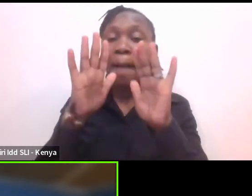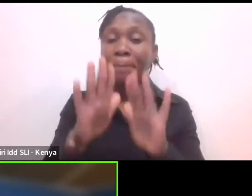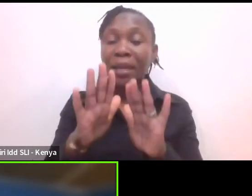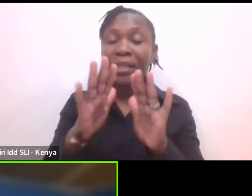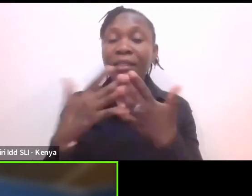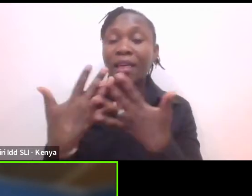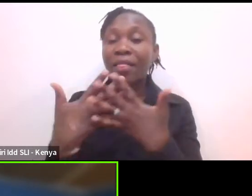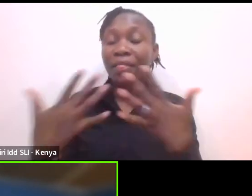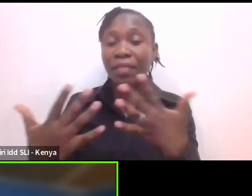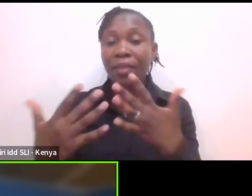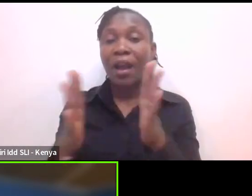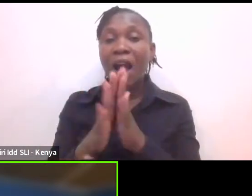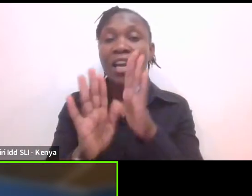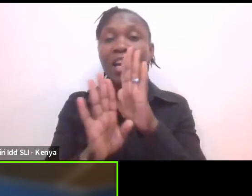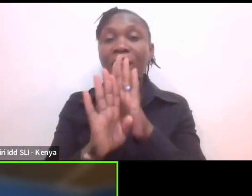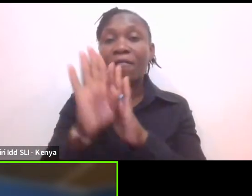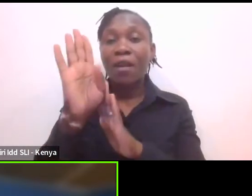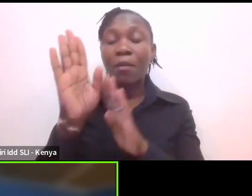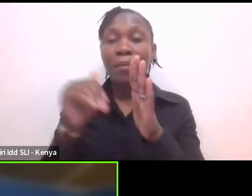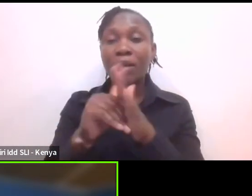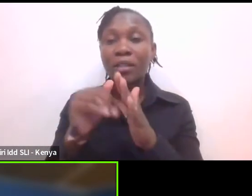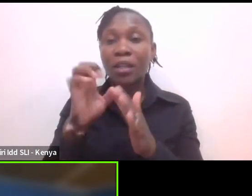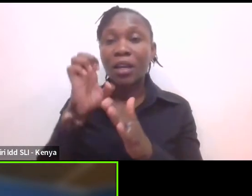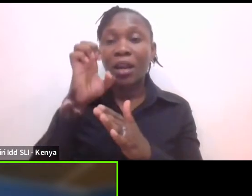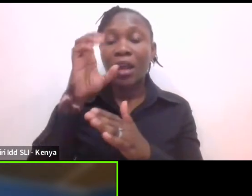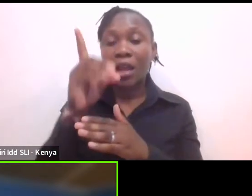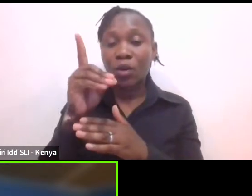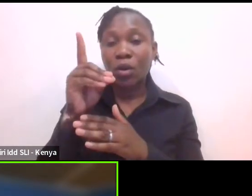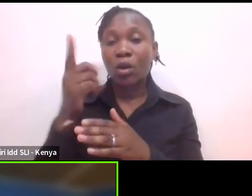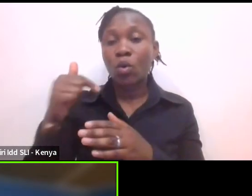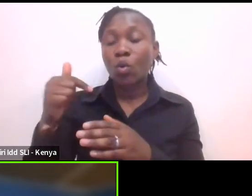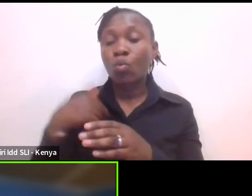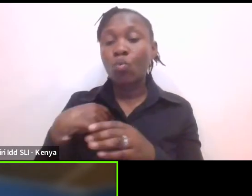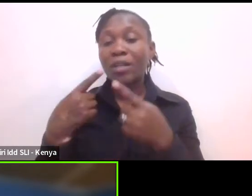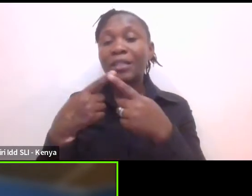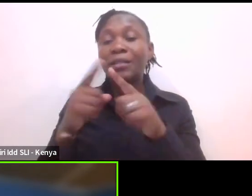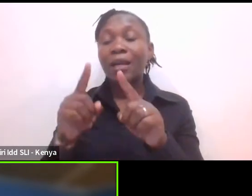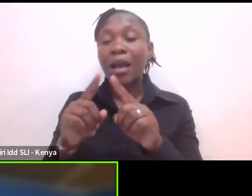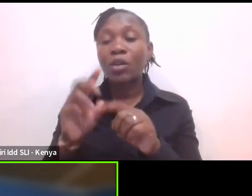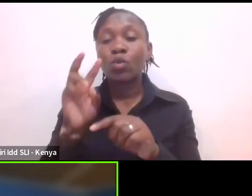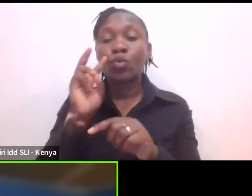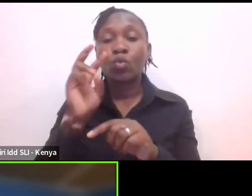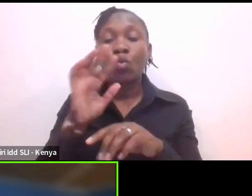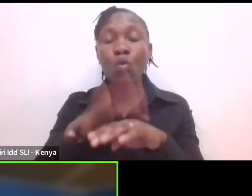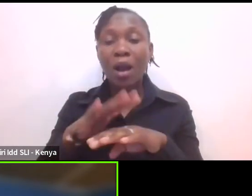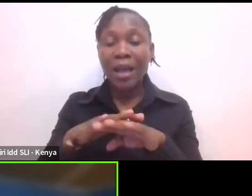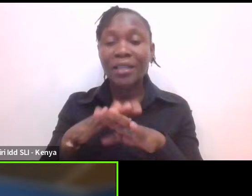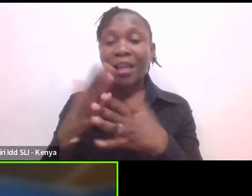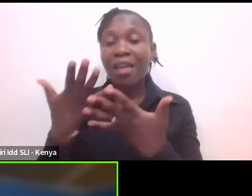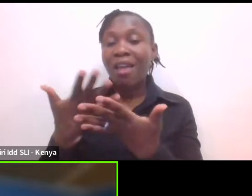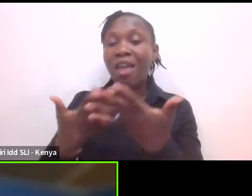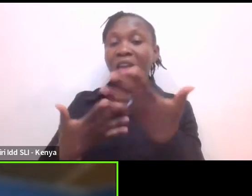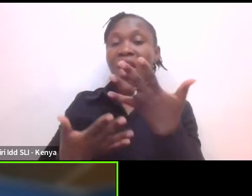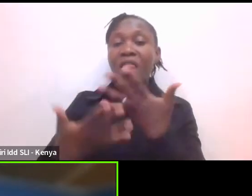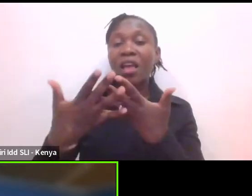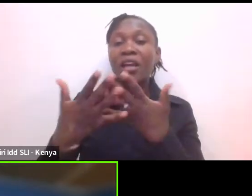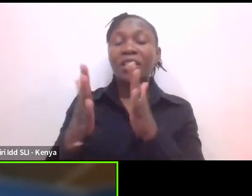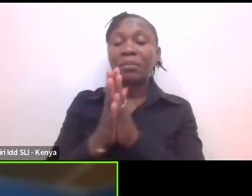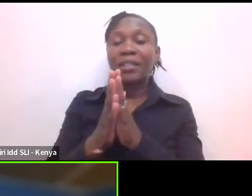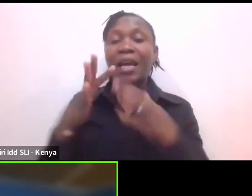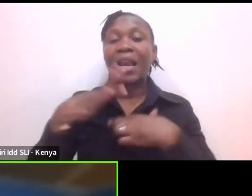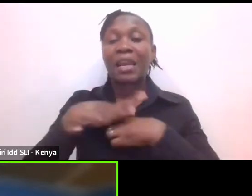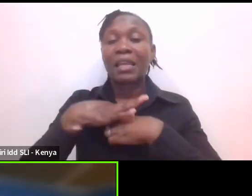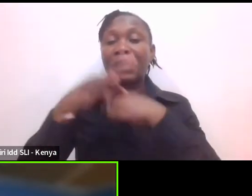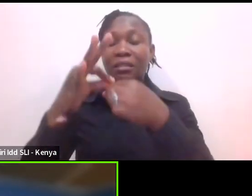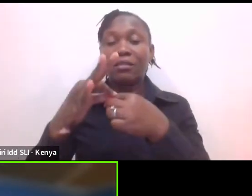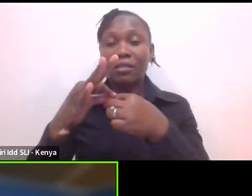and developments in education is that we're really starting to look at engagement and look at interest of all students. And